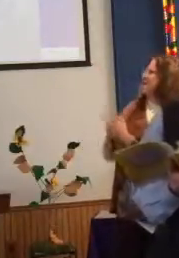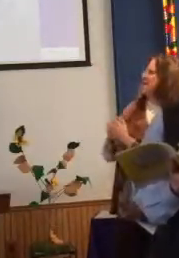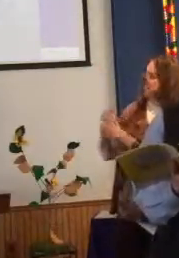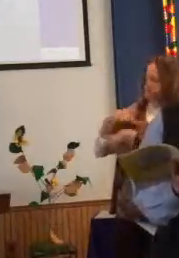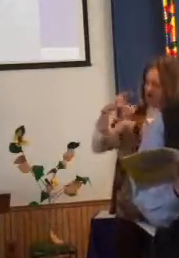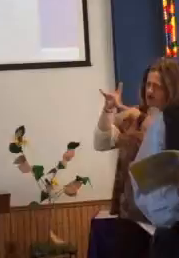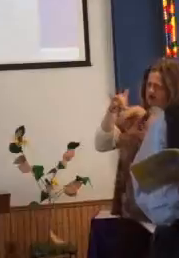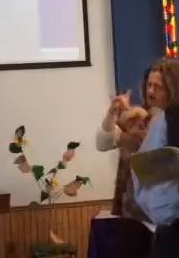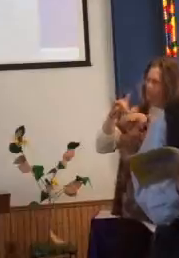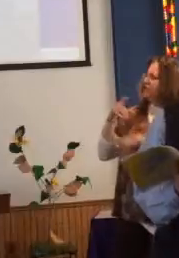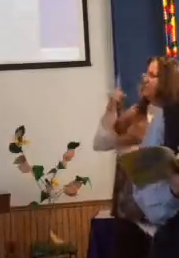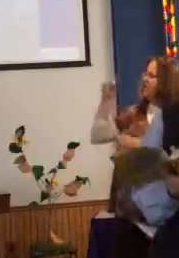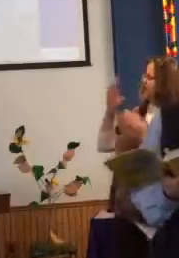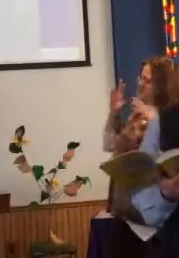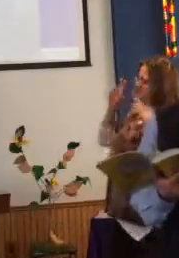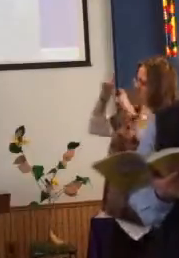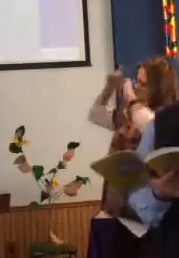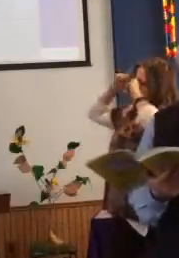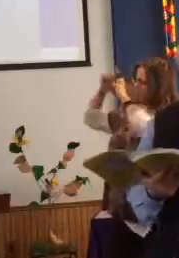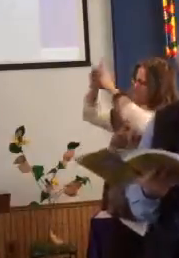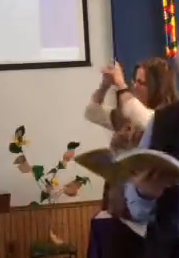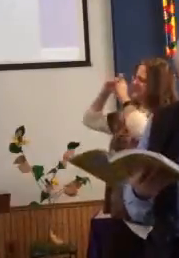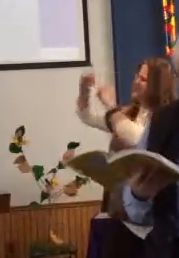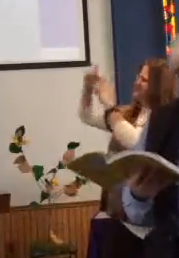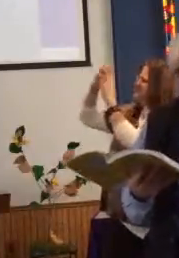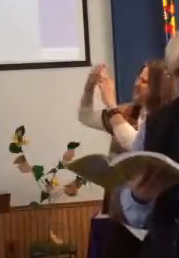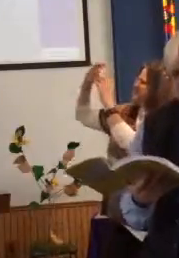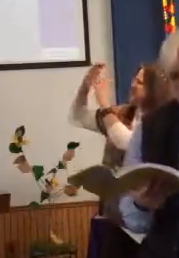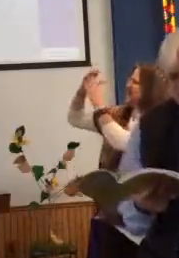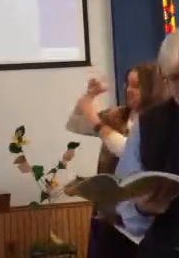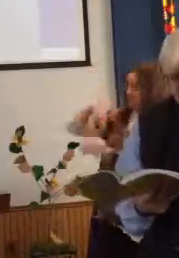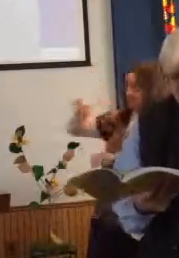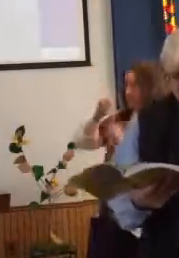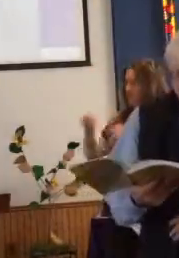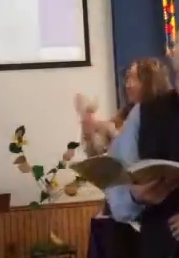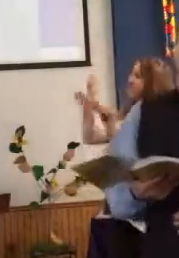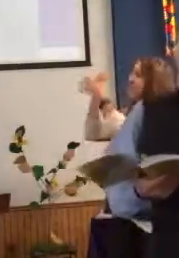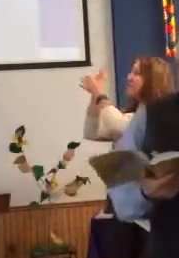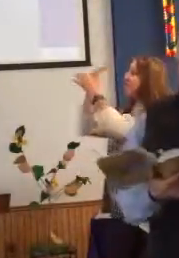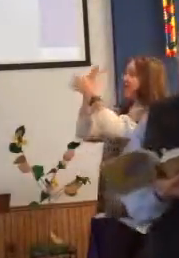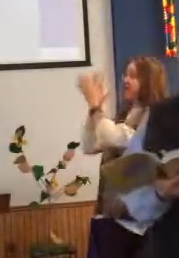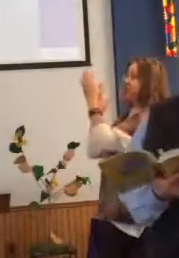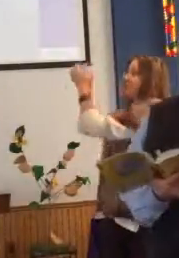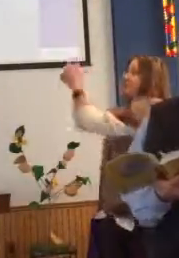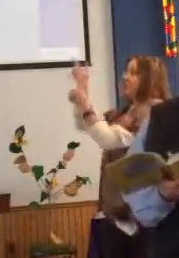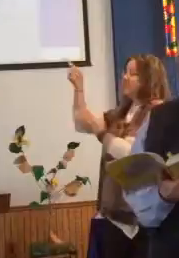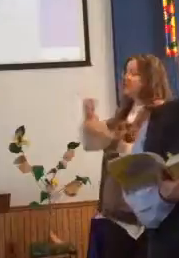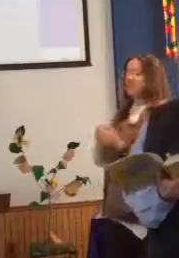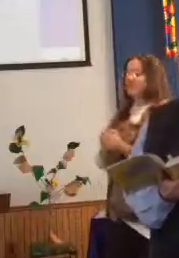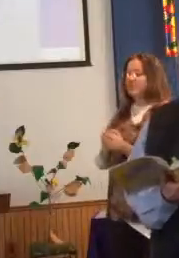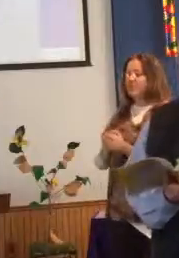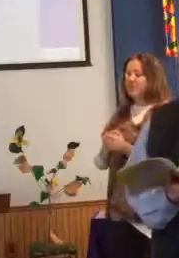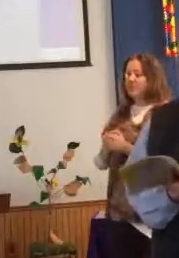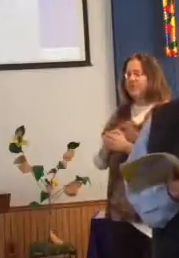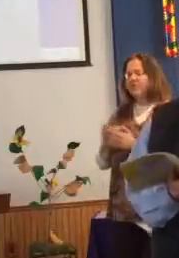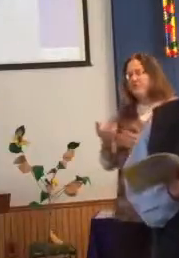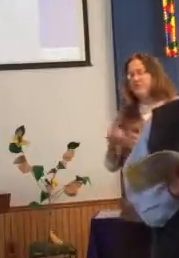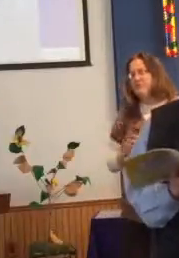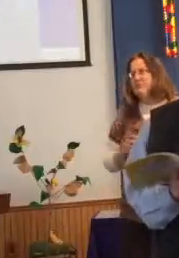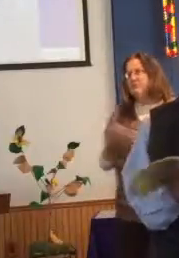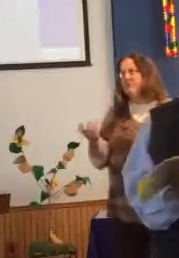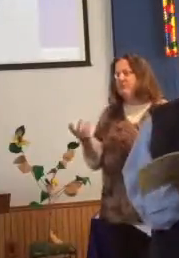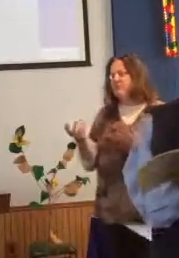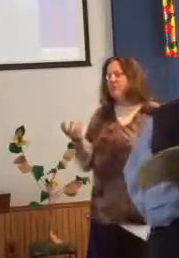and climbing. Look at us worms. We couldn't be butterflies inside. Make the best of it